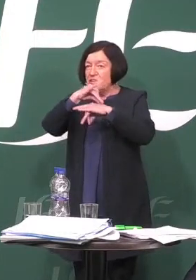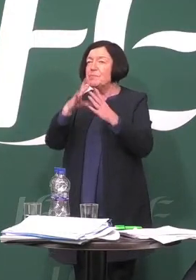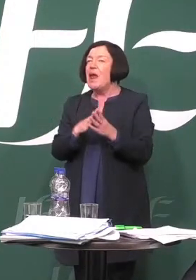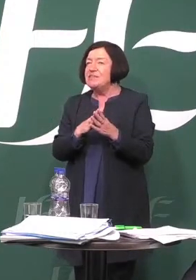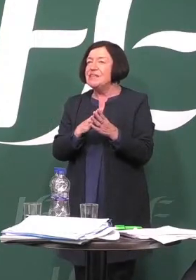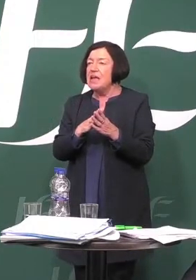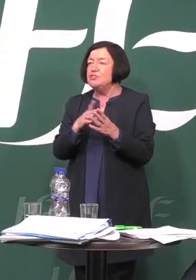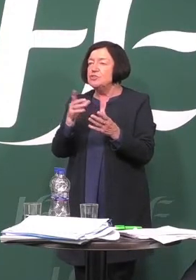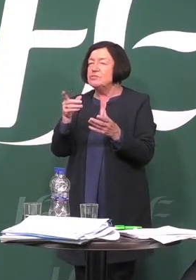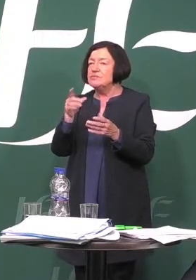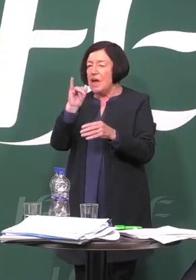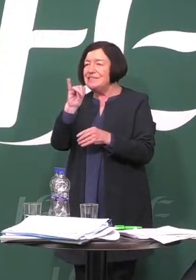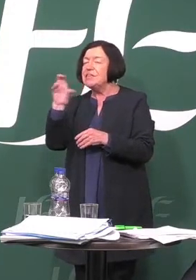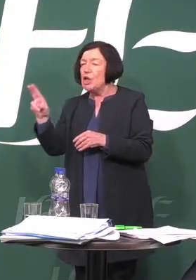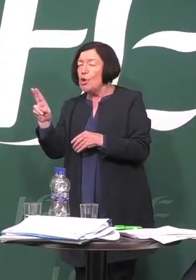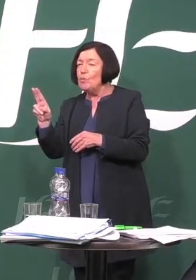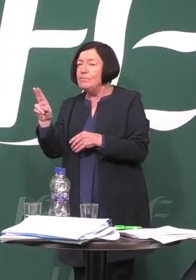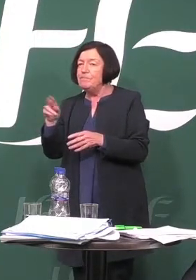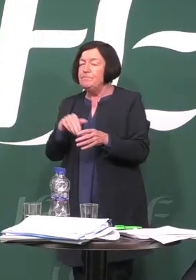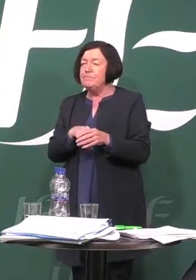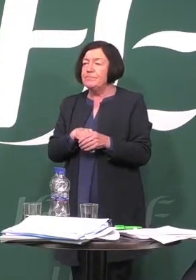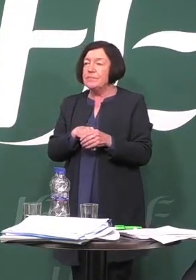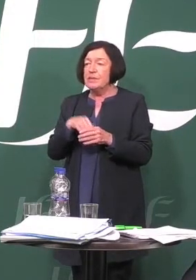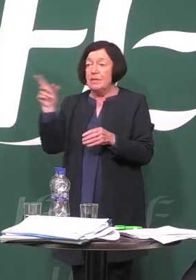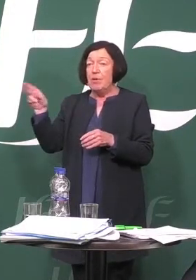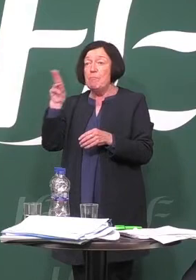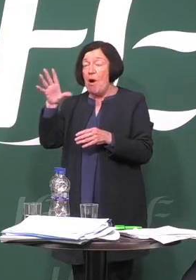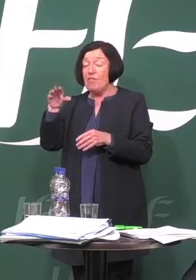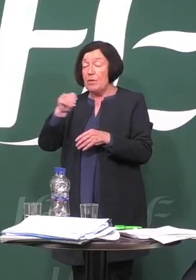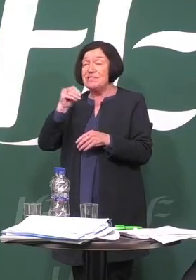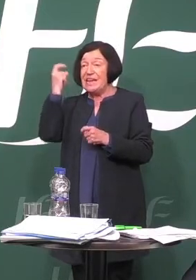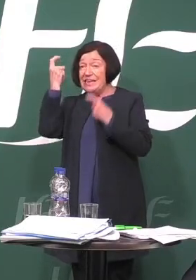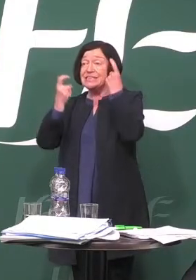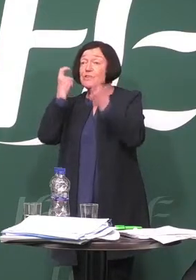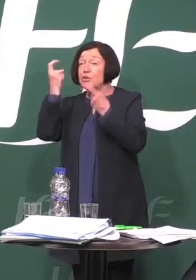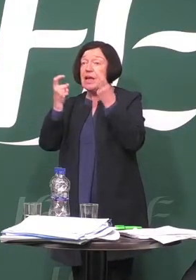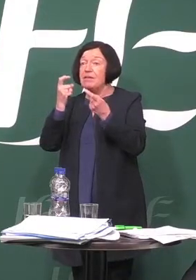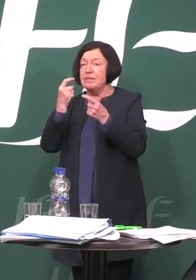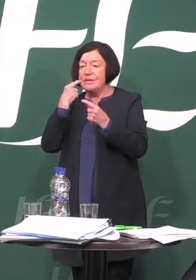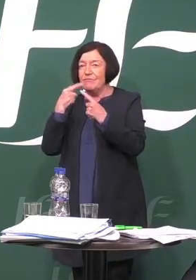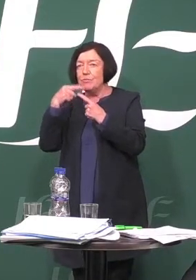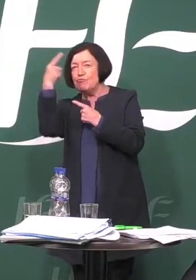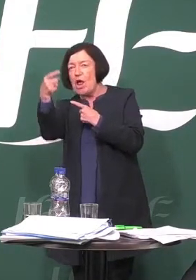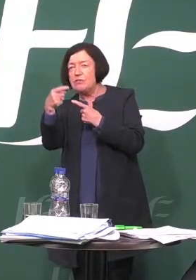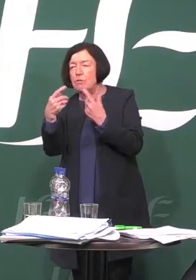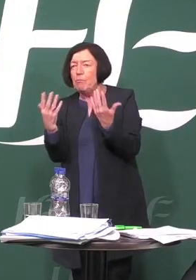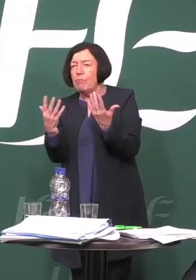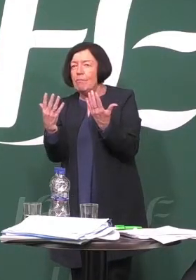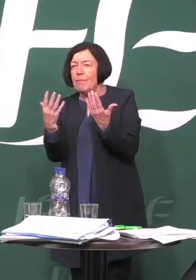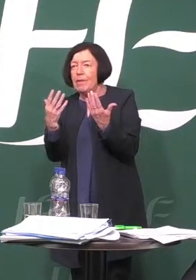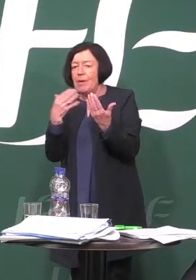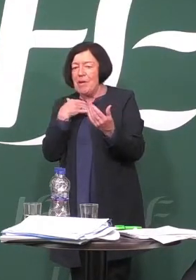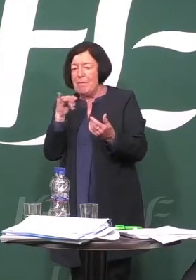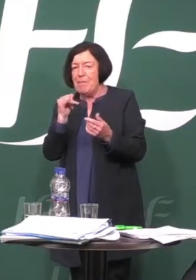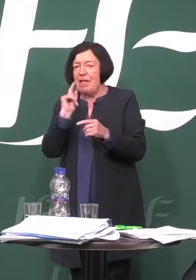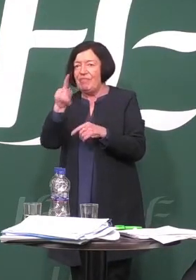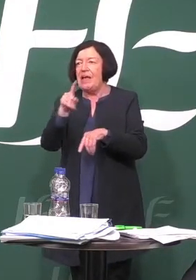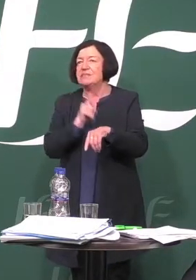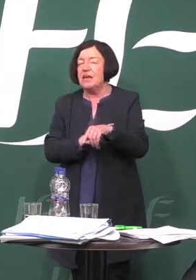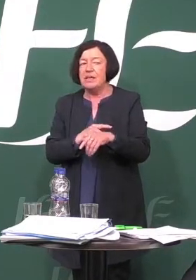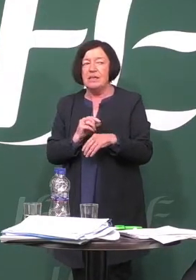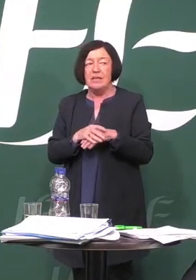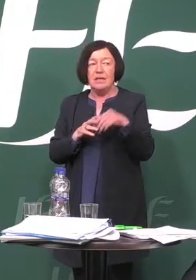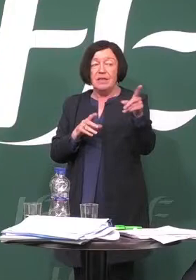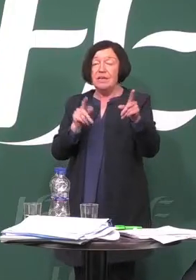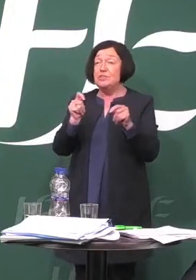hospitalizations and ITU. So I'm sure all that was taken into account in projecting forward as to where we may be at the time of the event. It